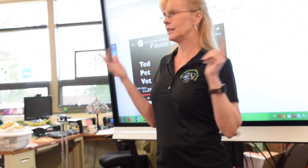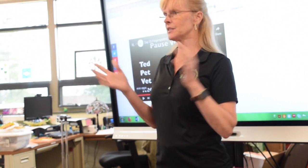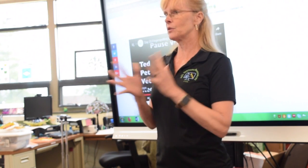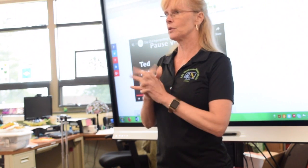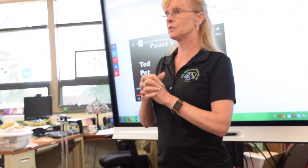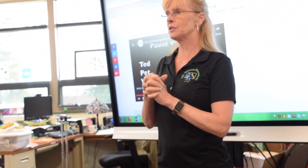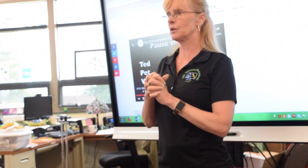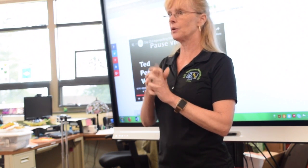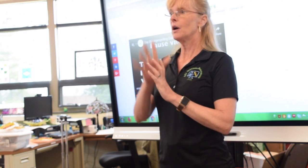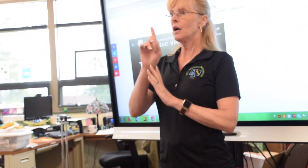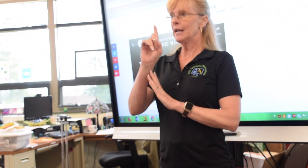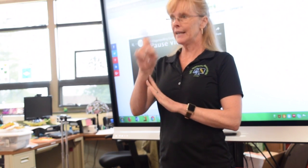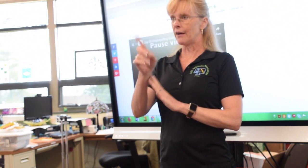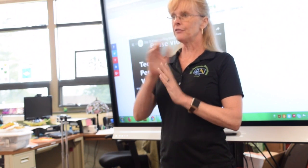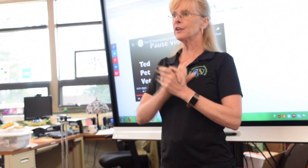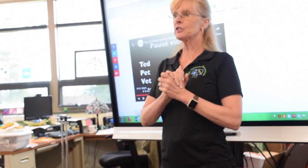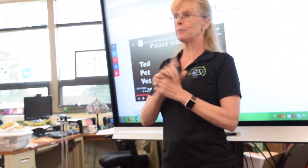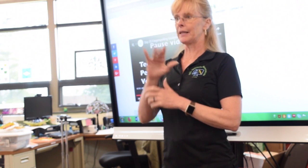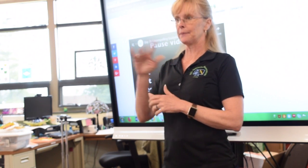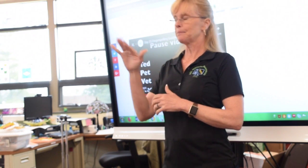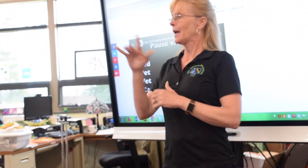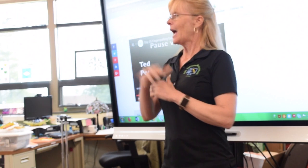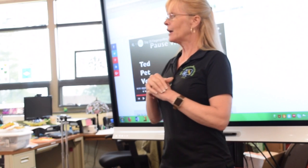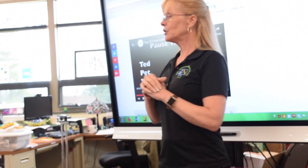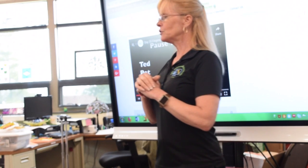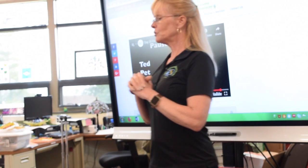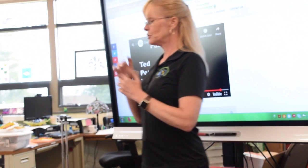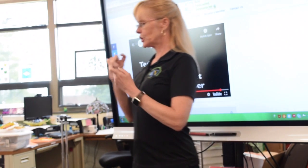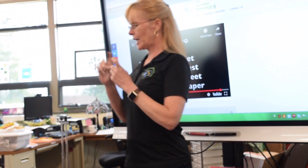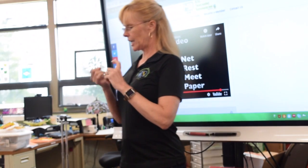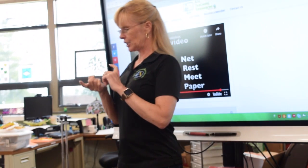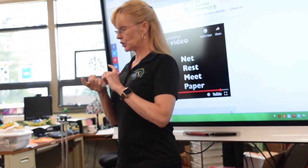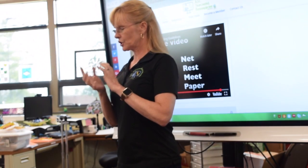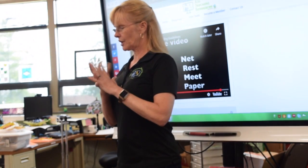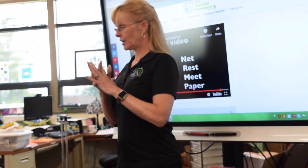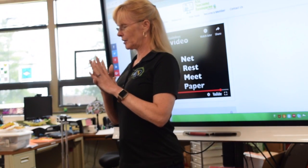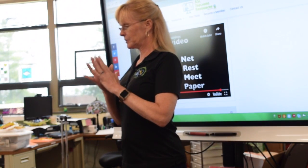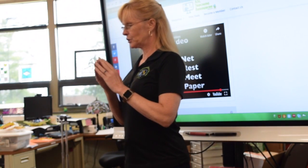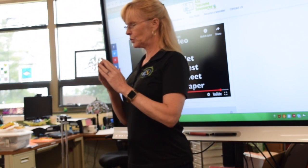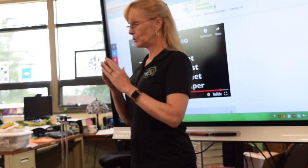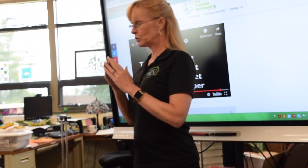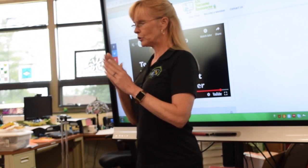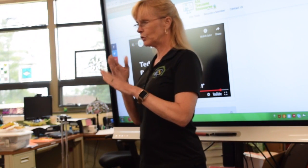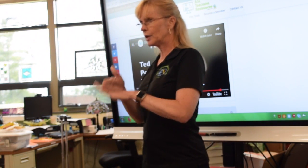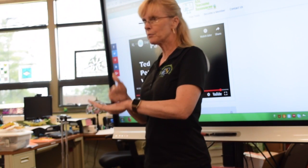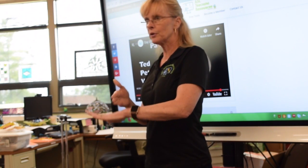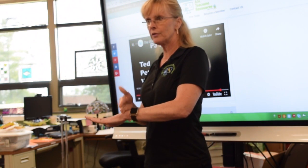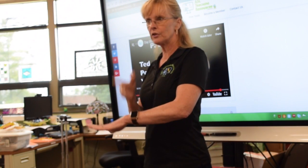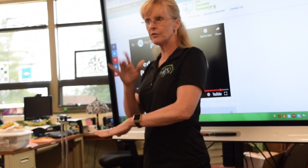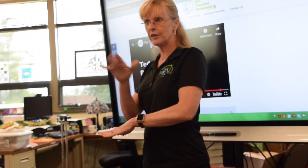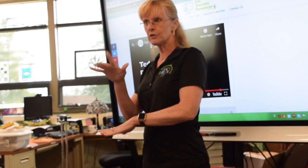this course too. Now, finger spelling. How do you change to improve on your finger